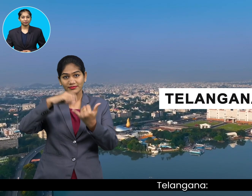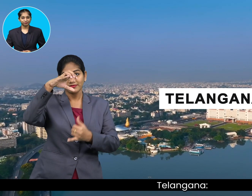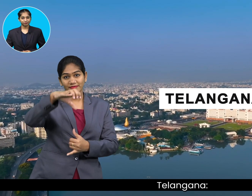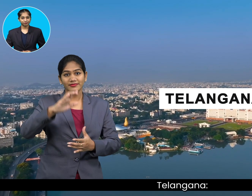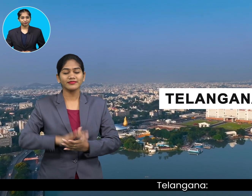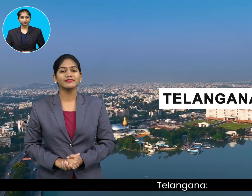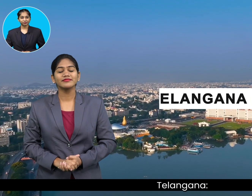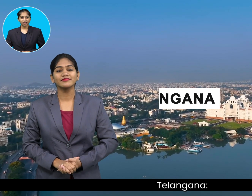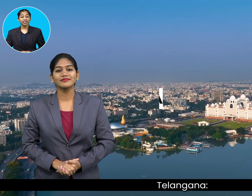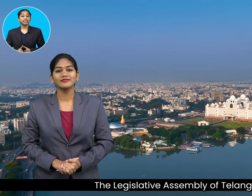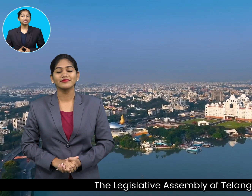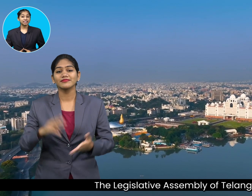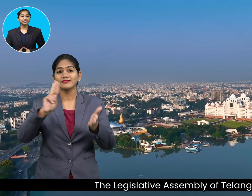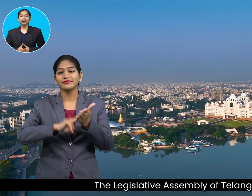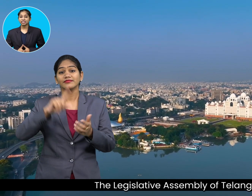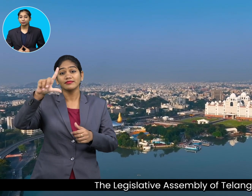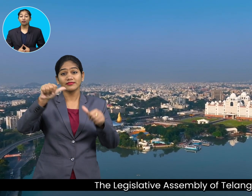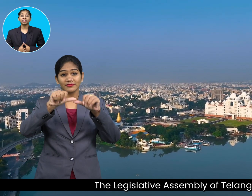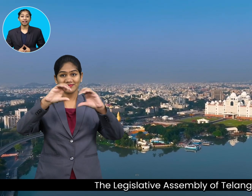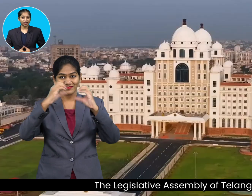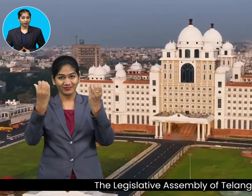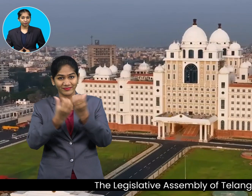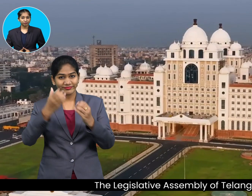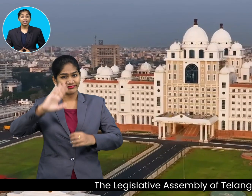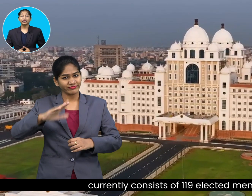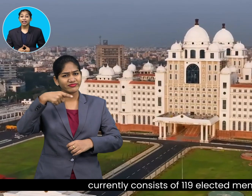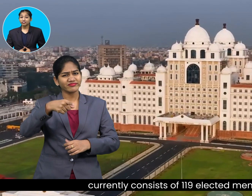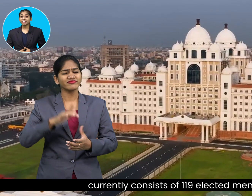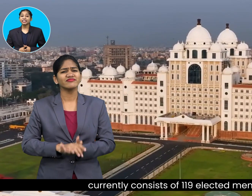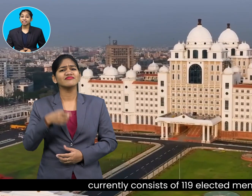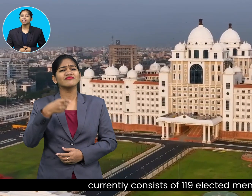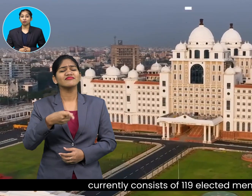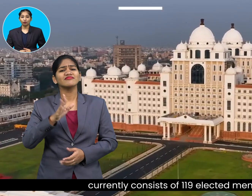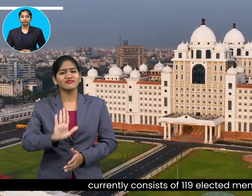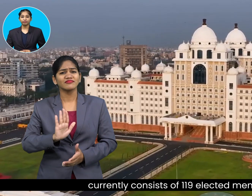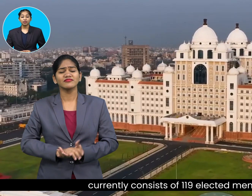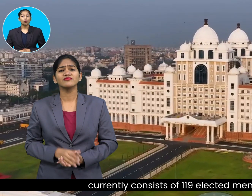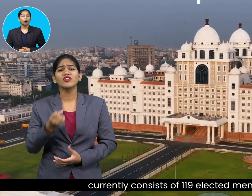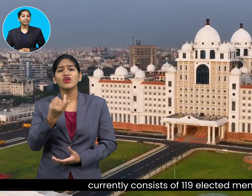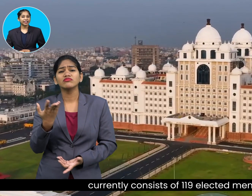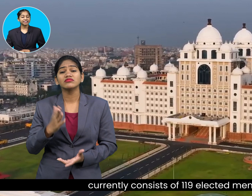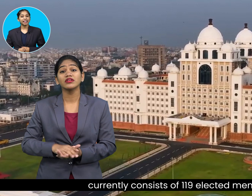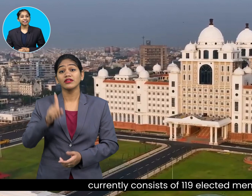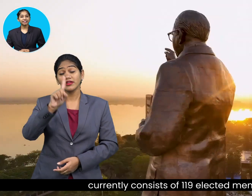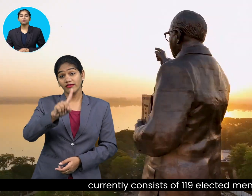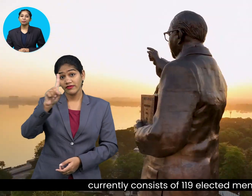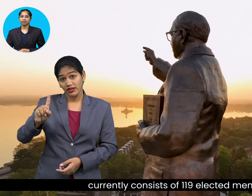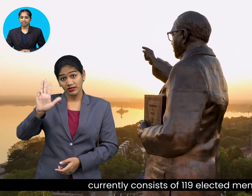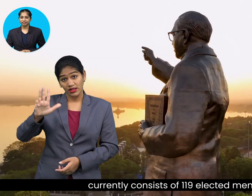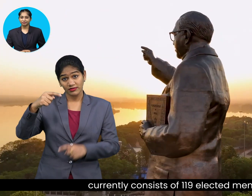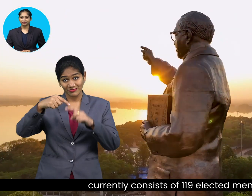Telangana. The Legislative Assembly of Telangana currently consists of 119